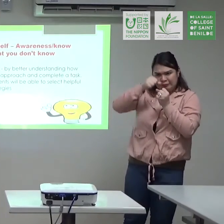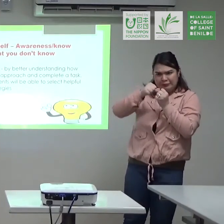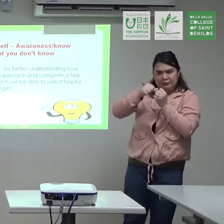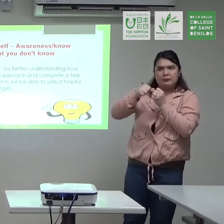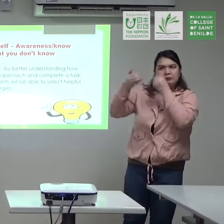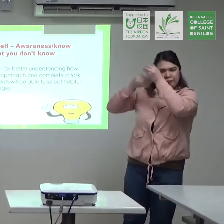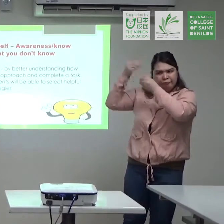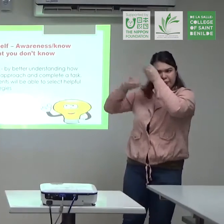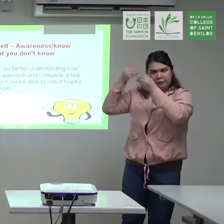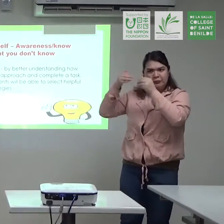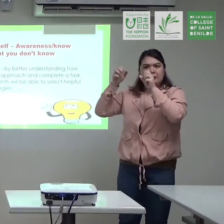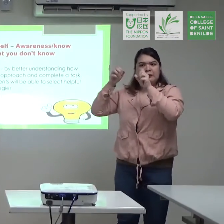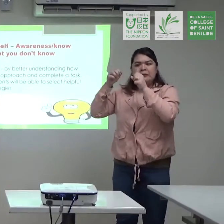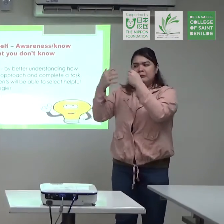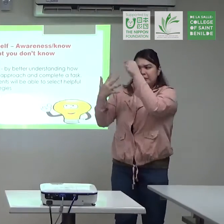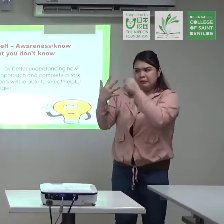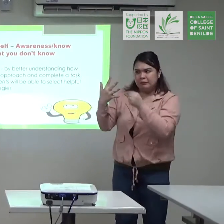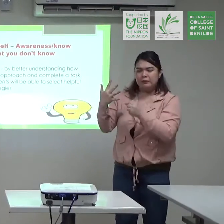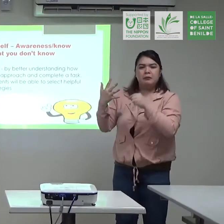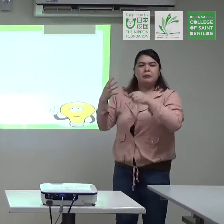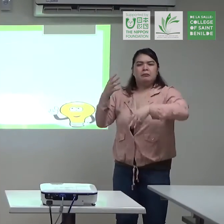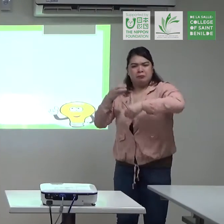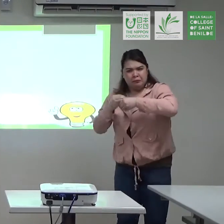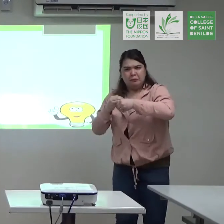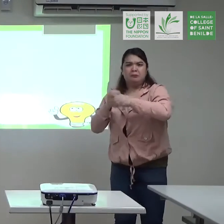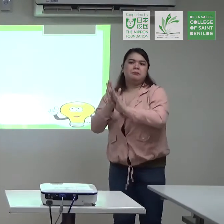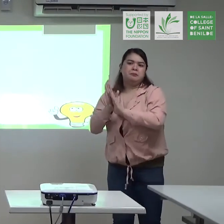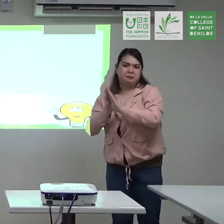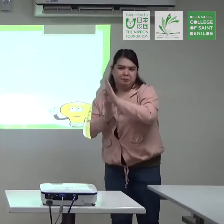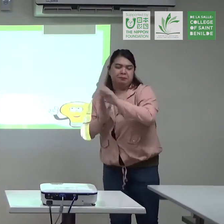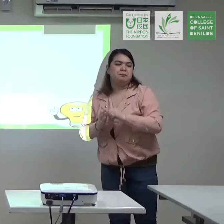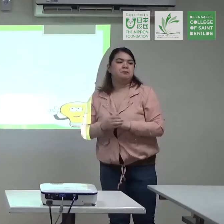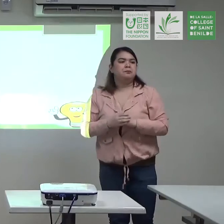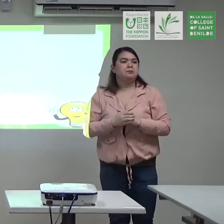improve their learning. What else?